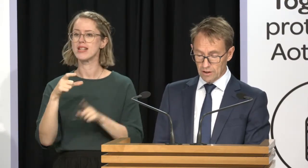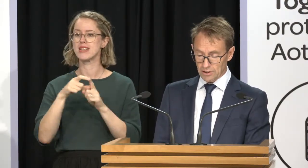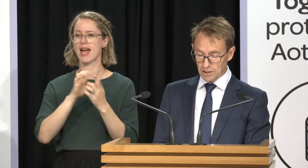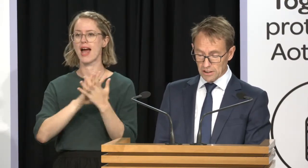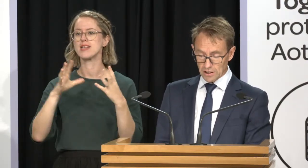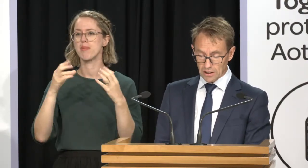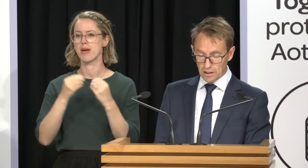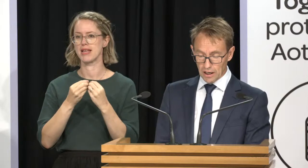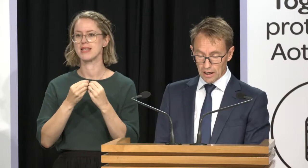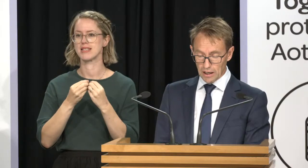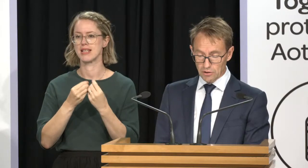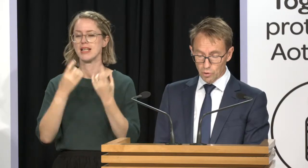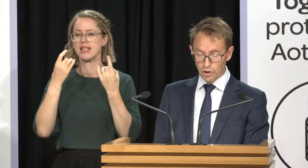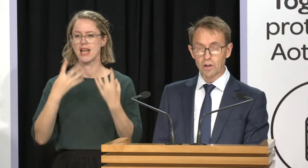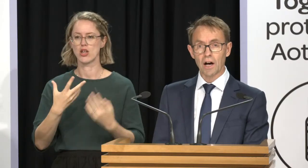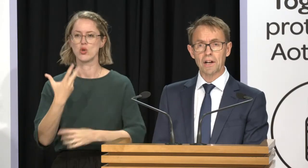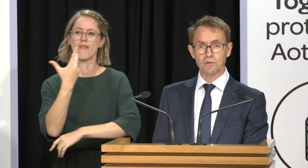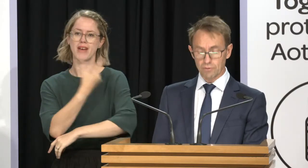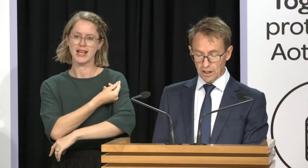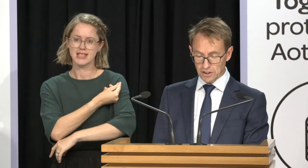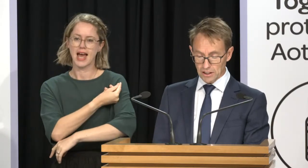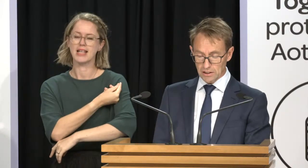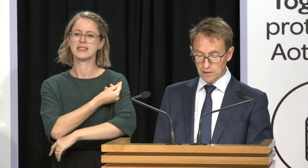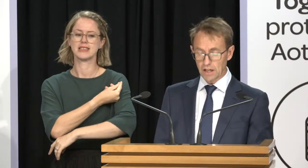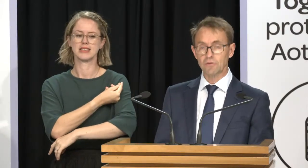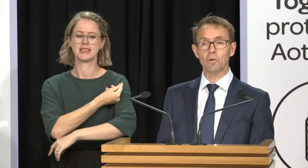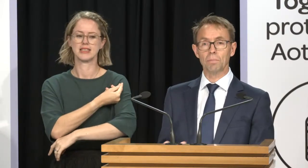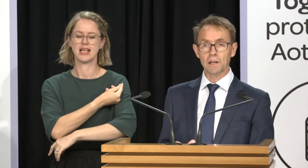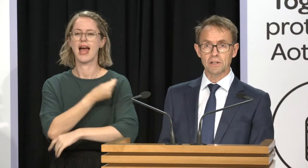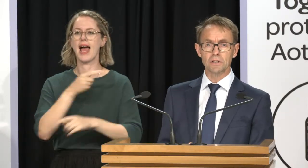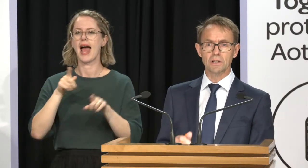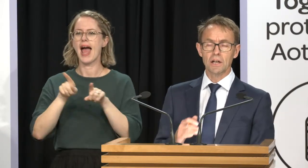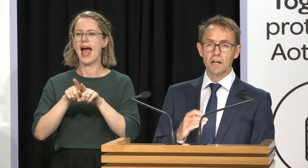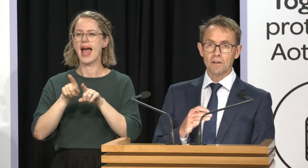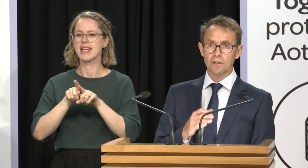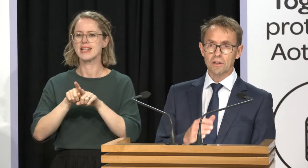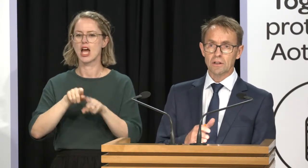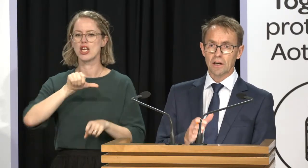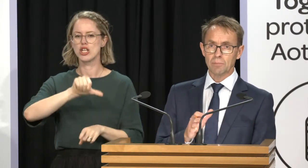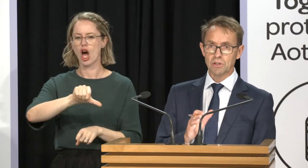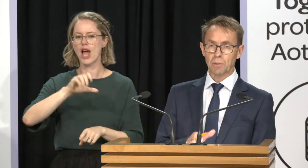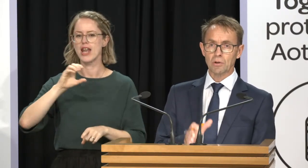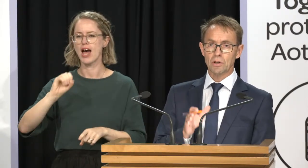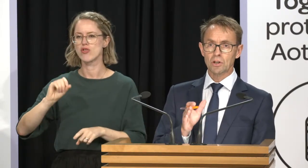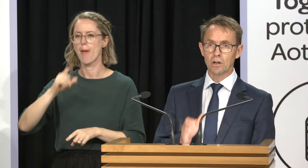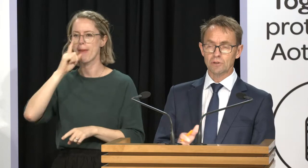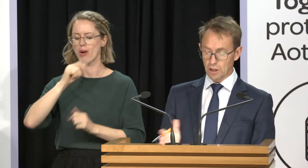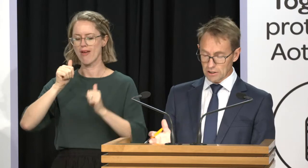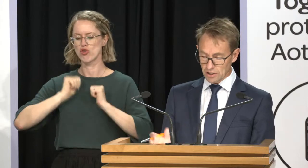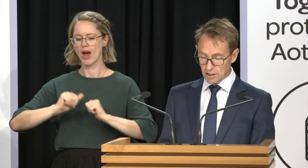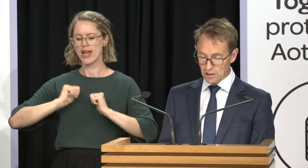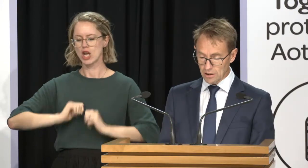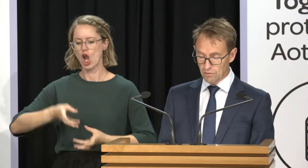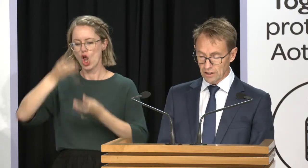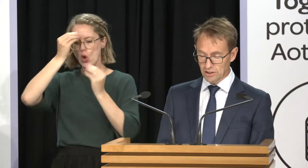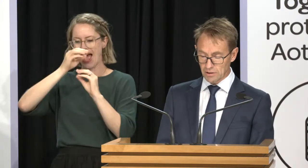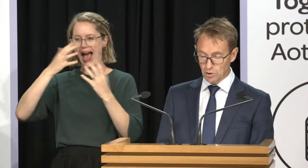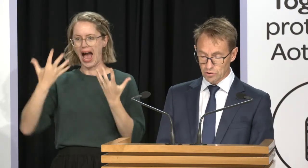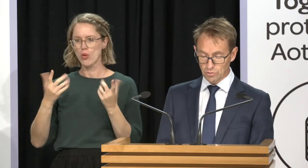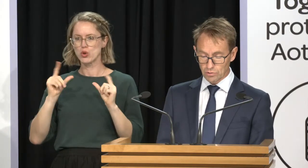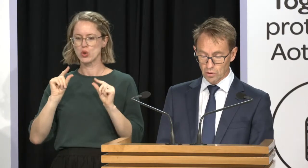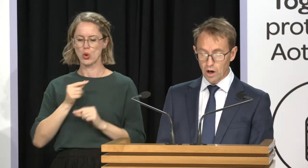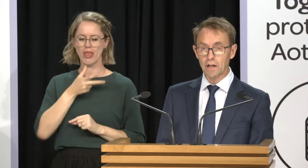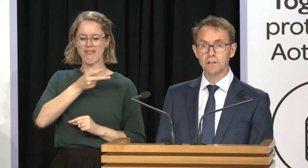now vaccinating, and more than 900 vaccinators have completed the bespoke COVID-19